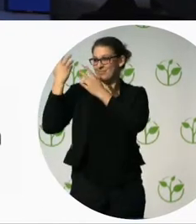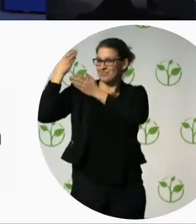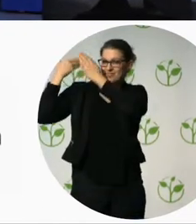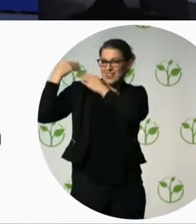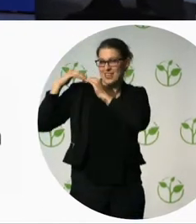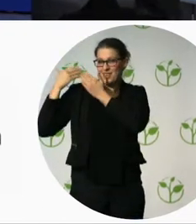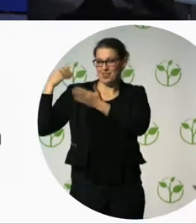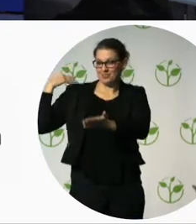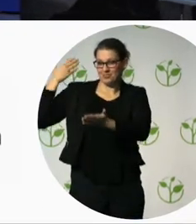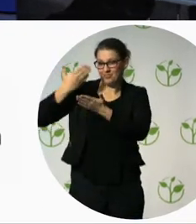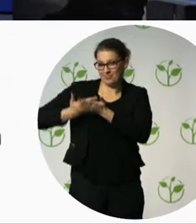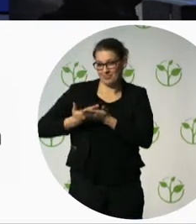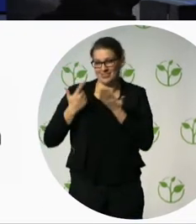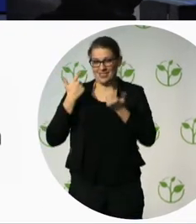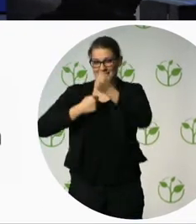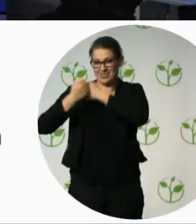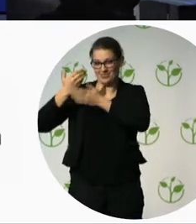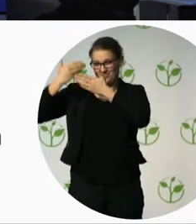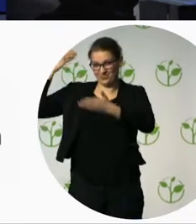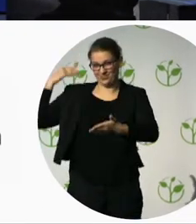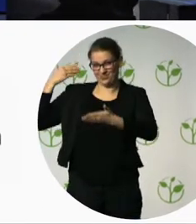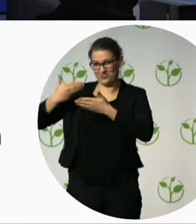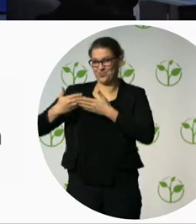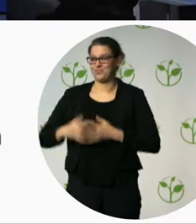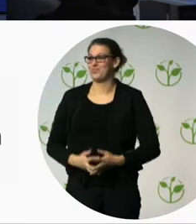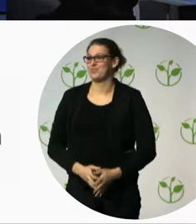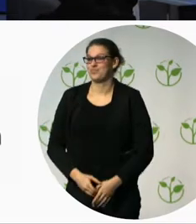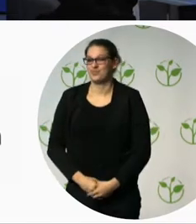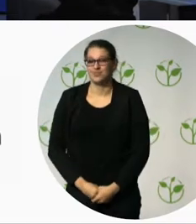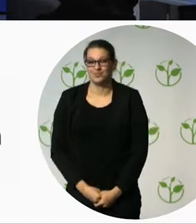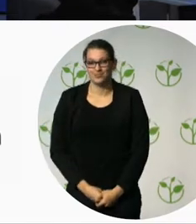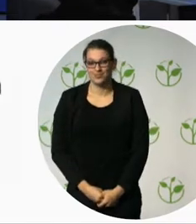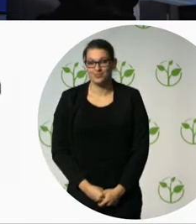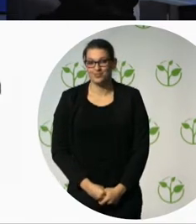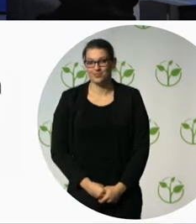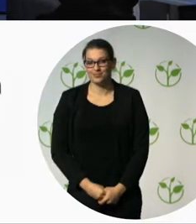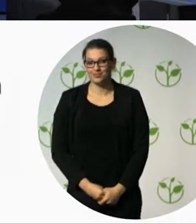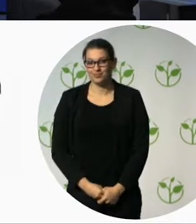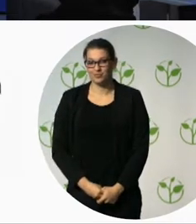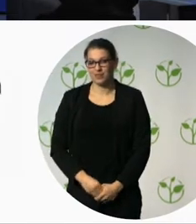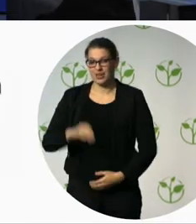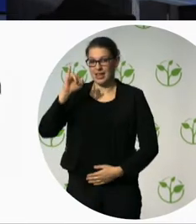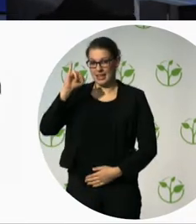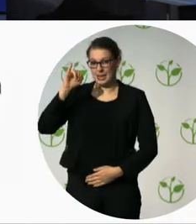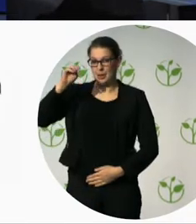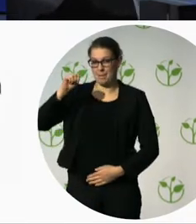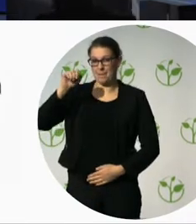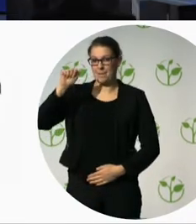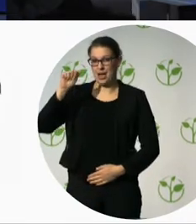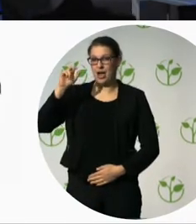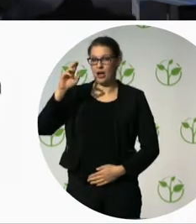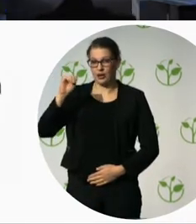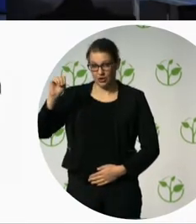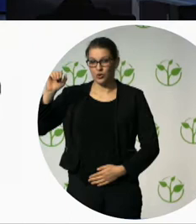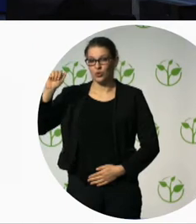going on yesterday. But it is wonderful to have Inmaculada back with us today. So please, a massive round of applause.